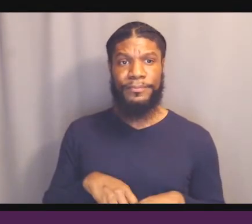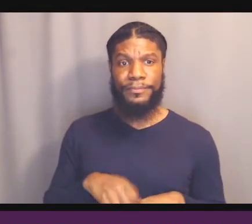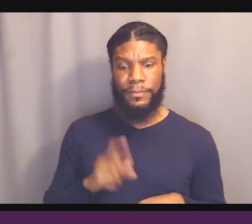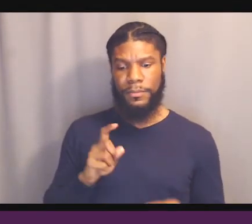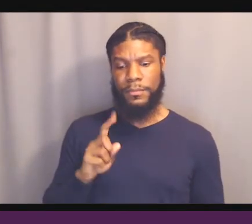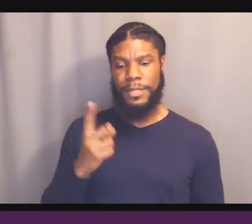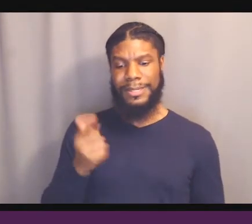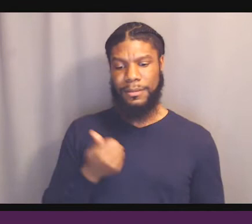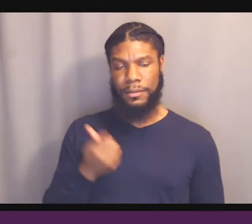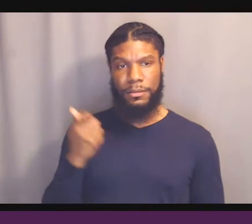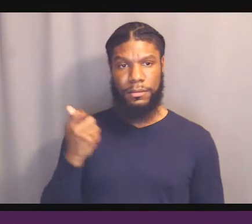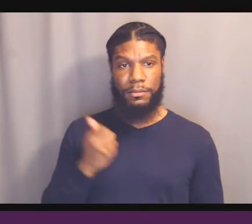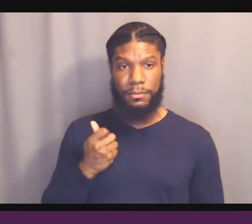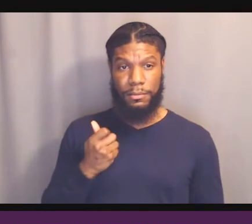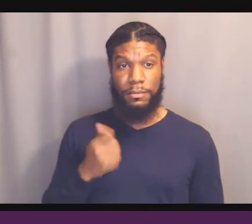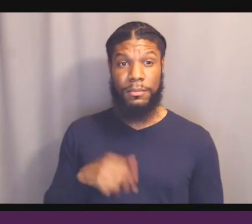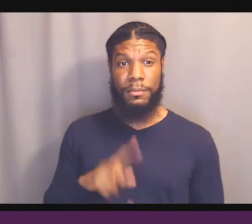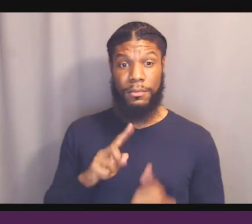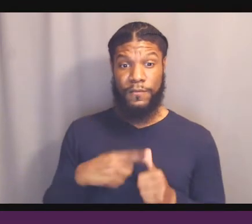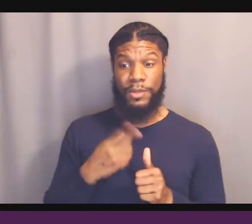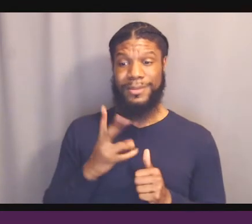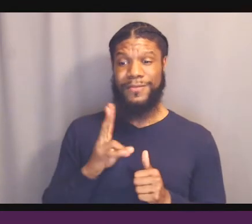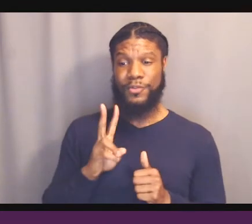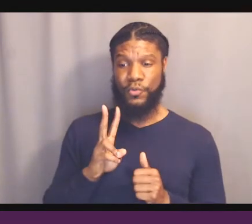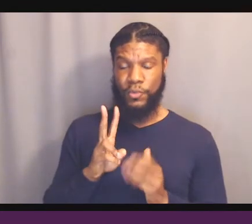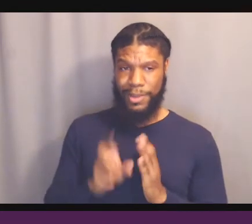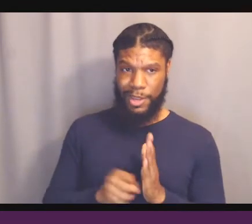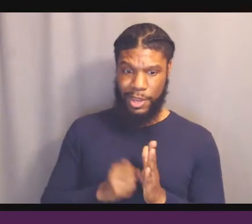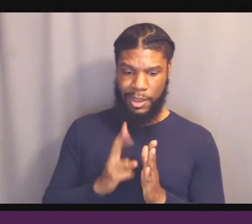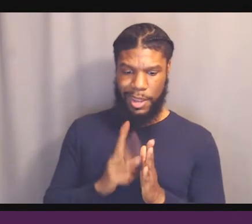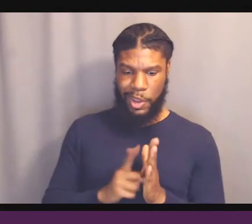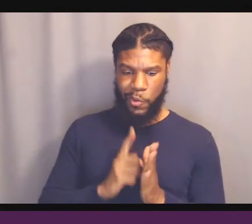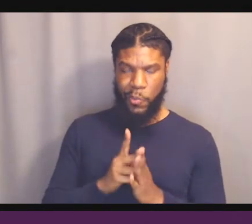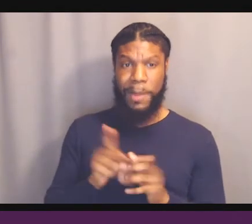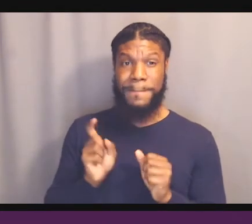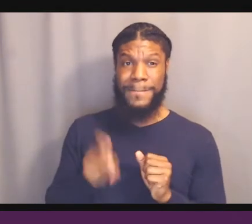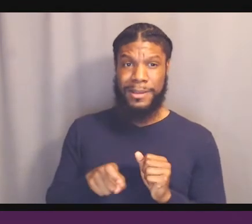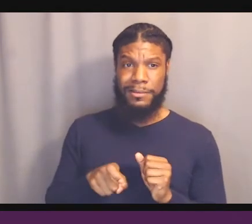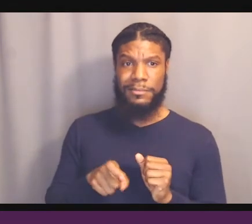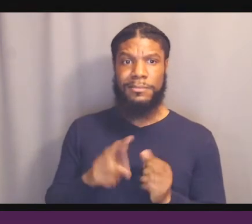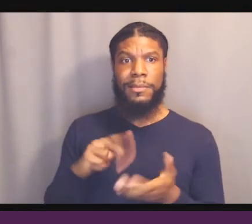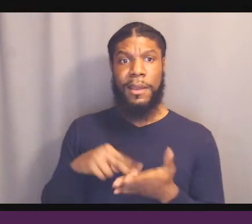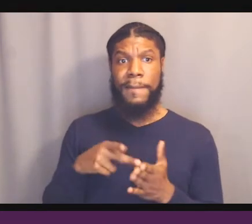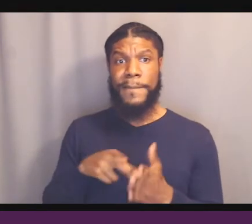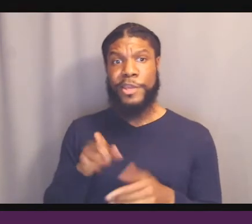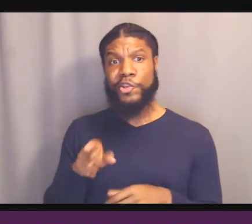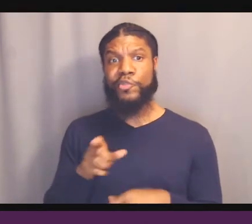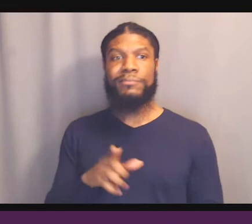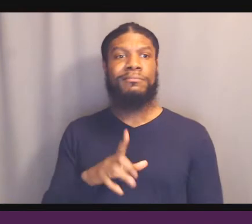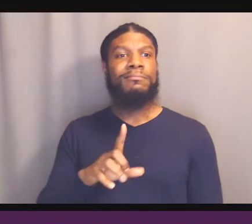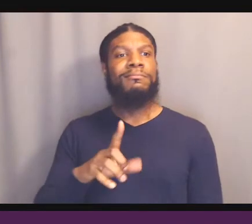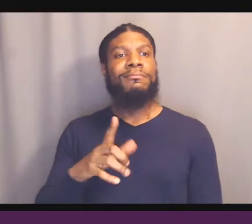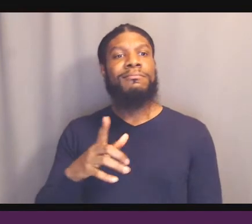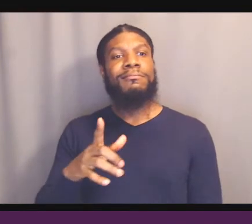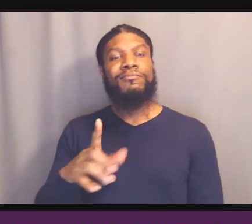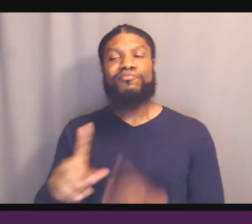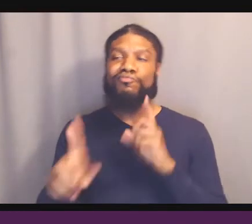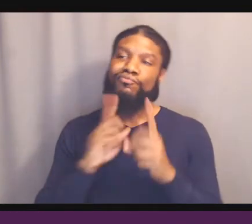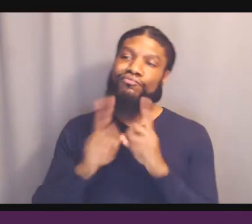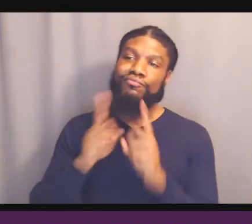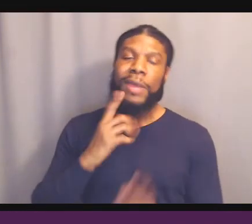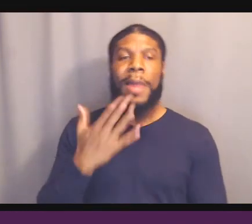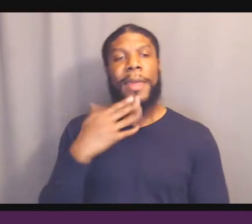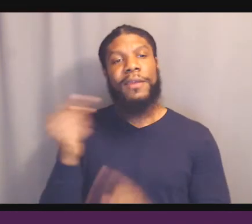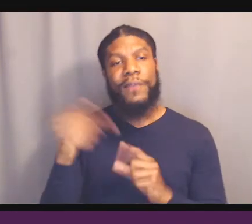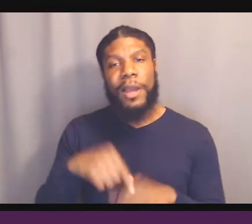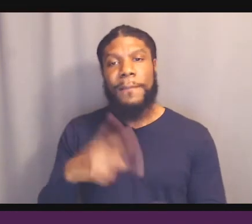72 hours, because they need more than just talk, more than just thank you for coming, more than just I see you on the